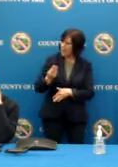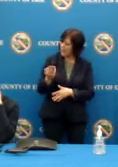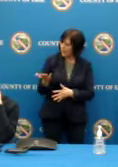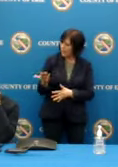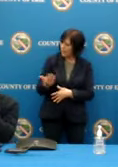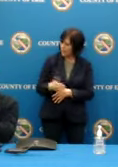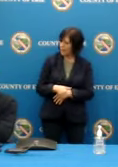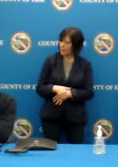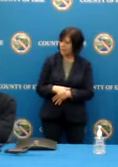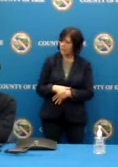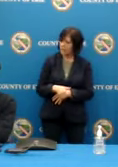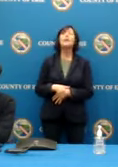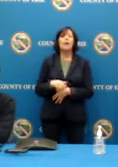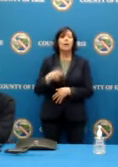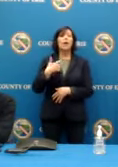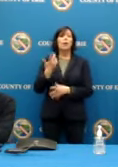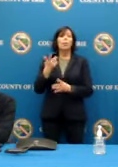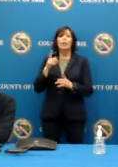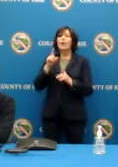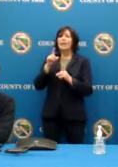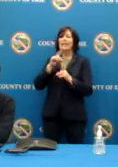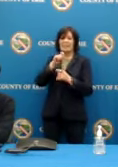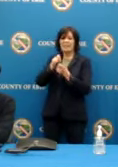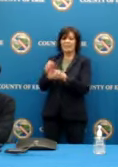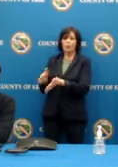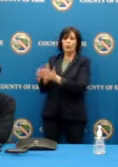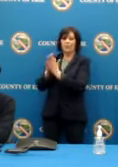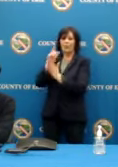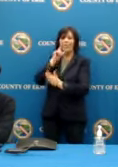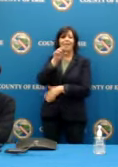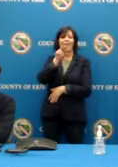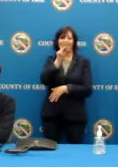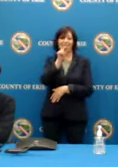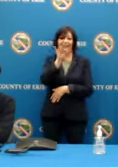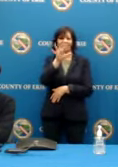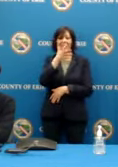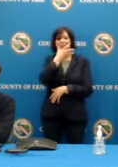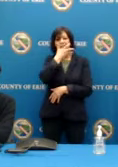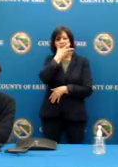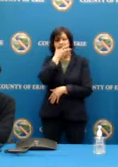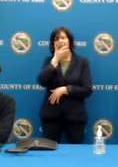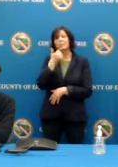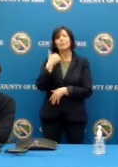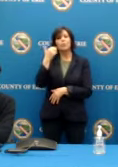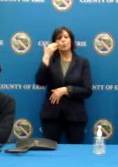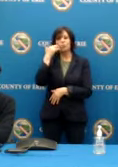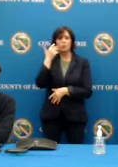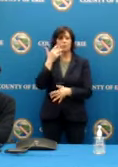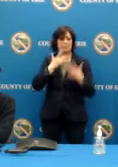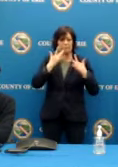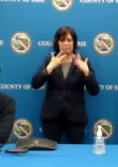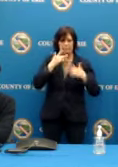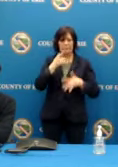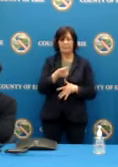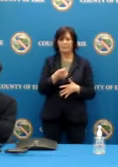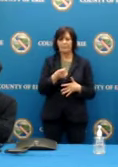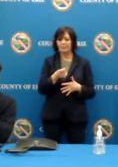the hospitals? Well, we've put in specific requests, of course, for N95 masks because we know that they were getting fairly low on N95